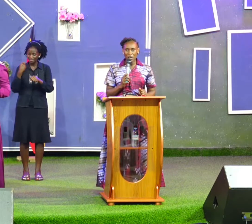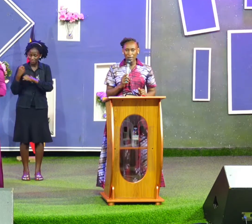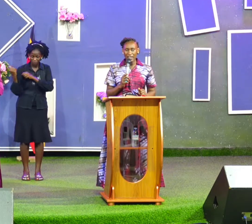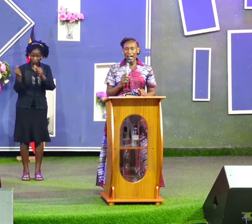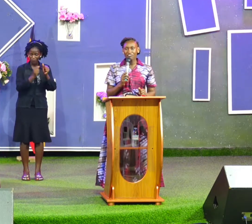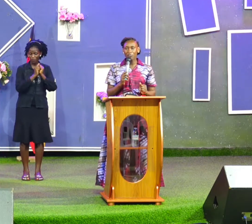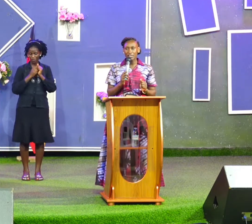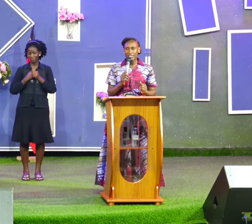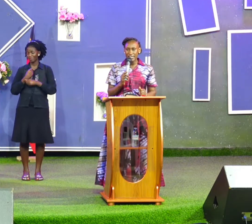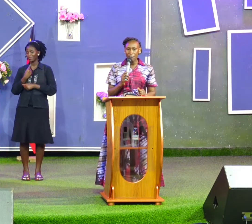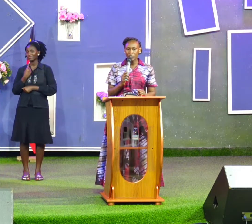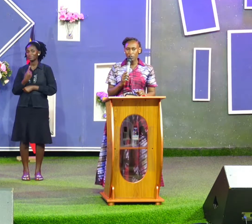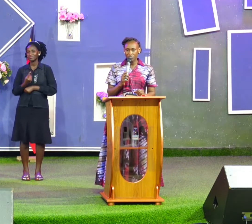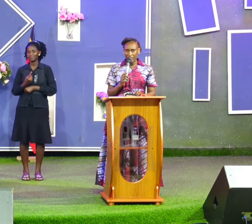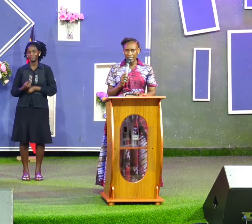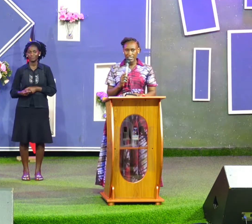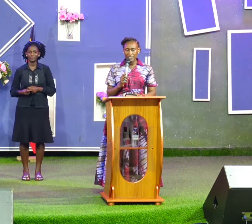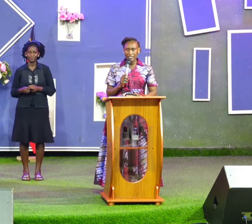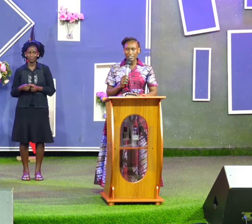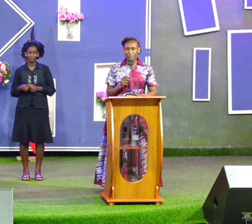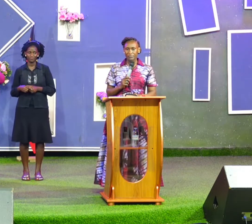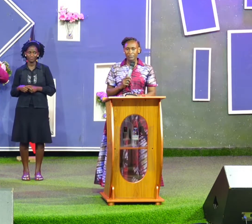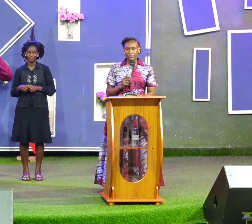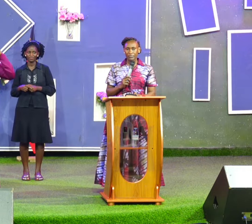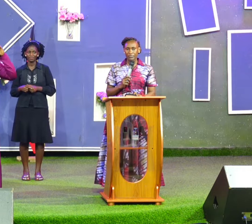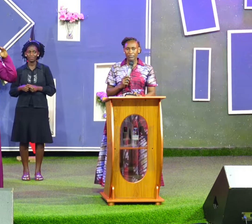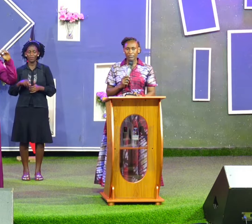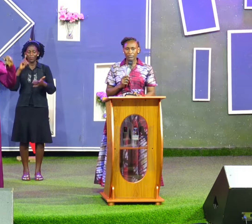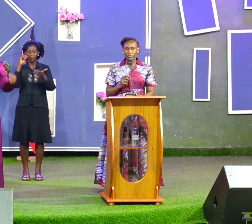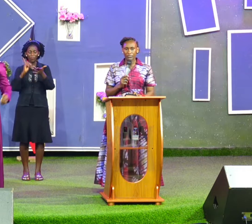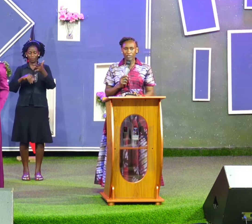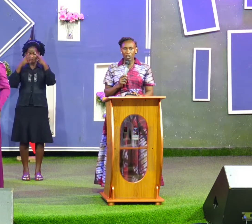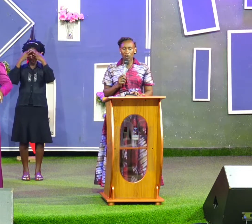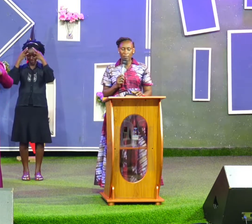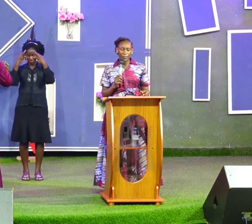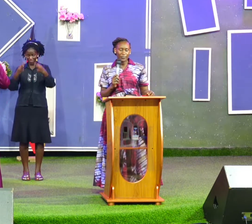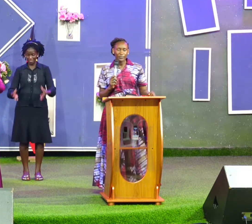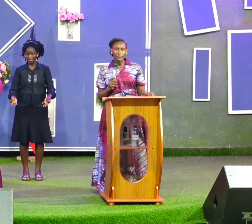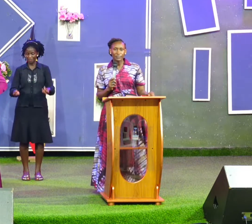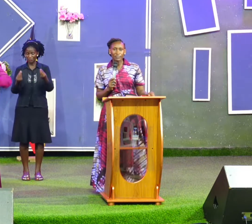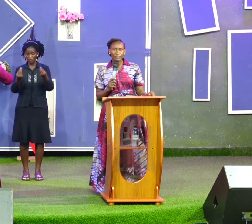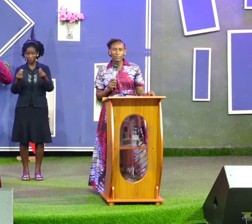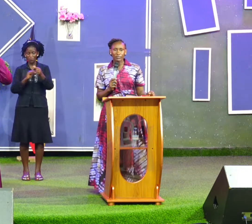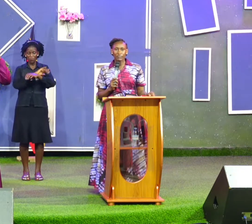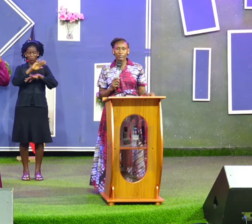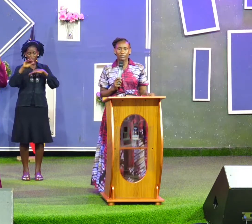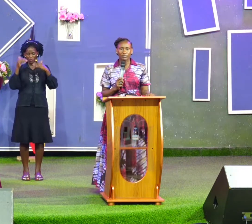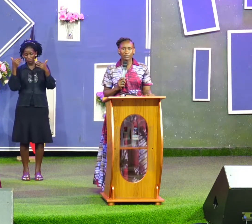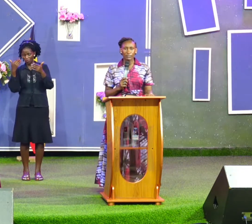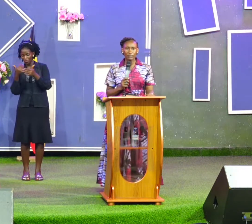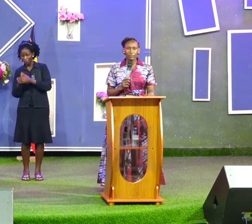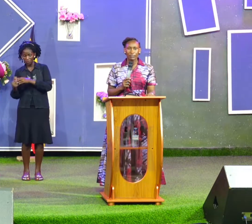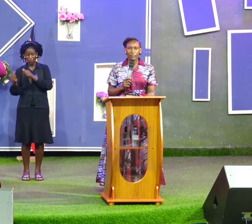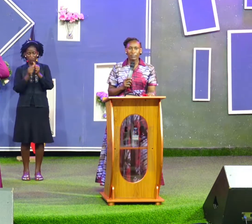UCC women are very determined of recent. Buli kye basalawo okola bakikola n'omutima